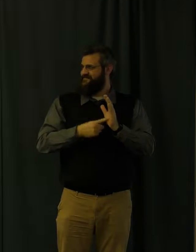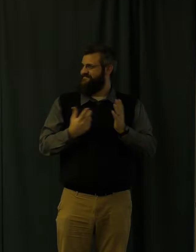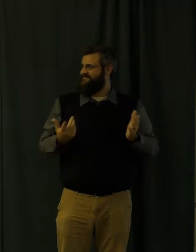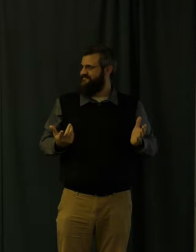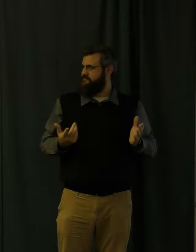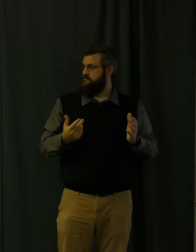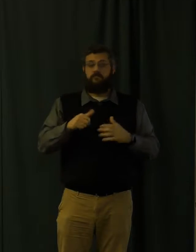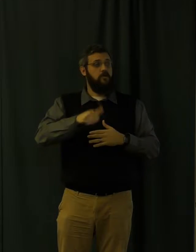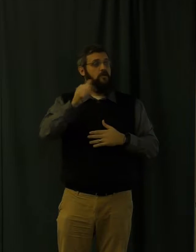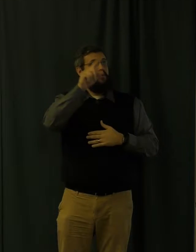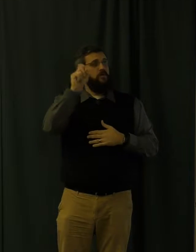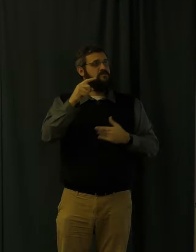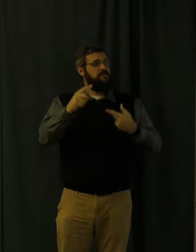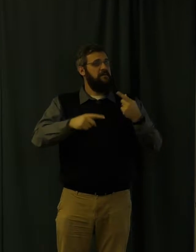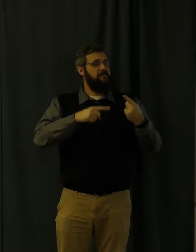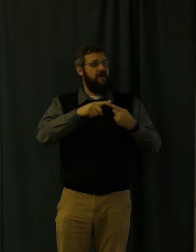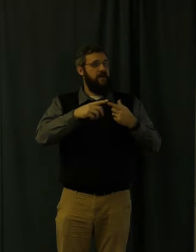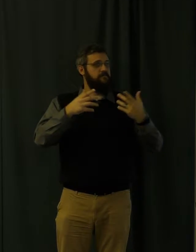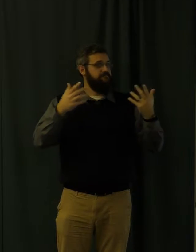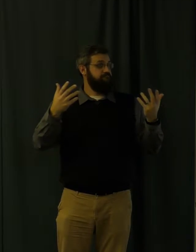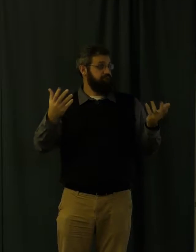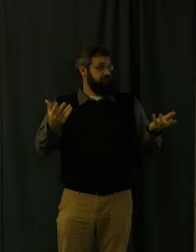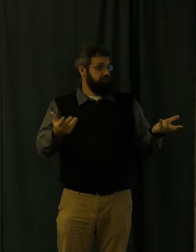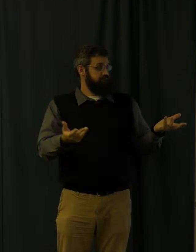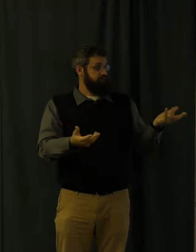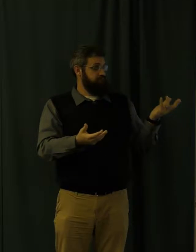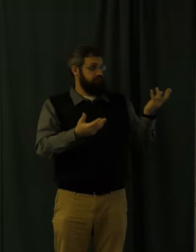Okay, other questions about